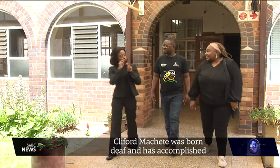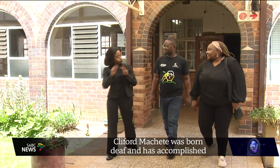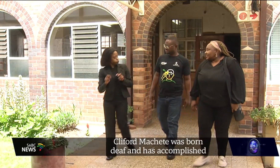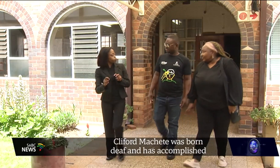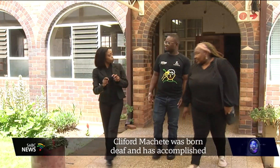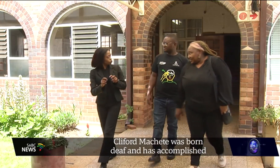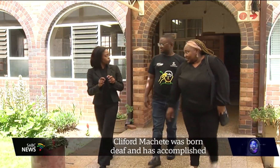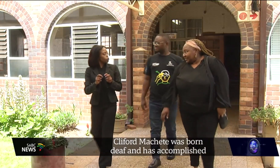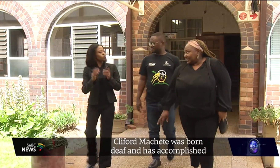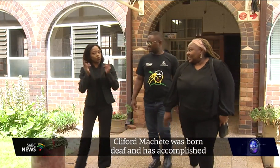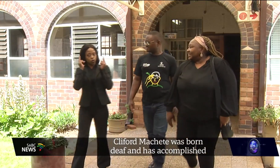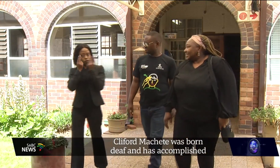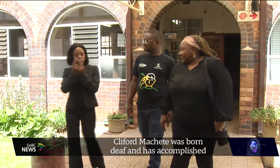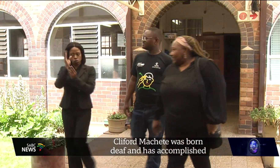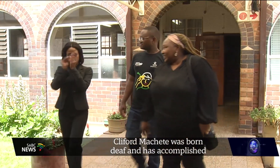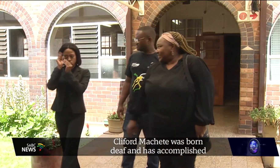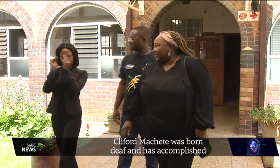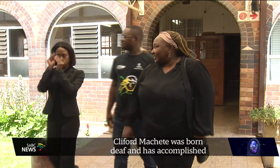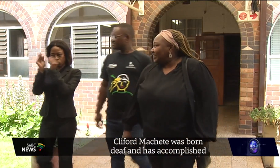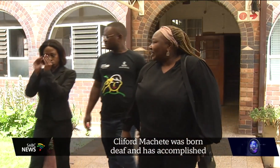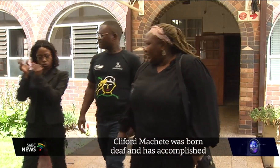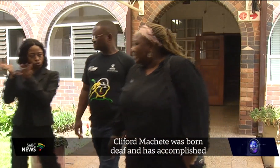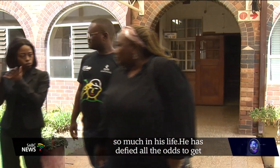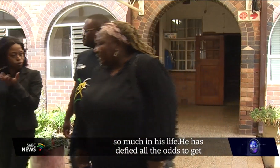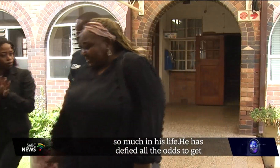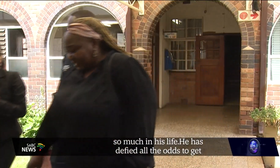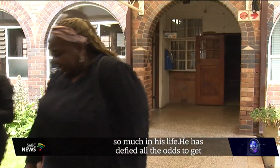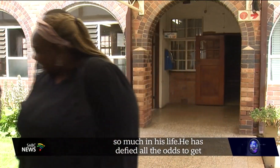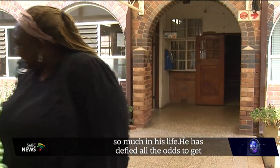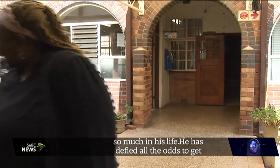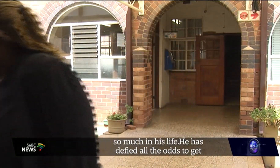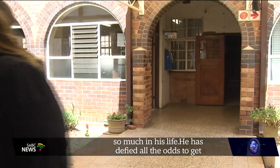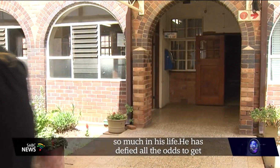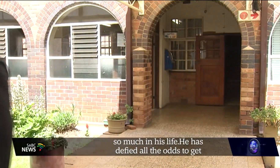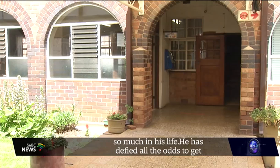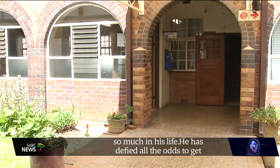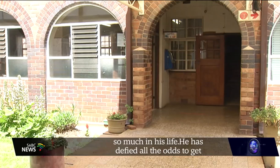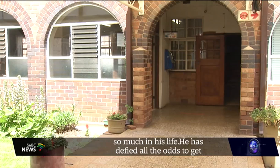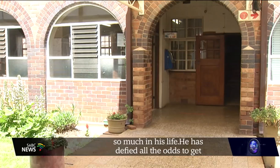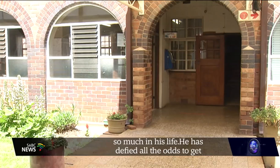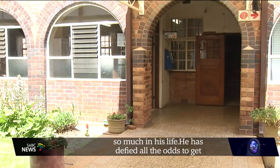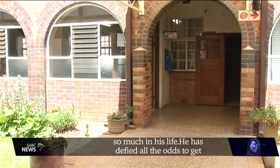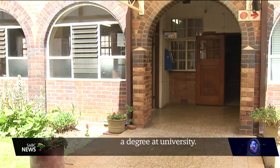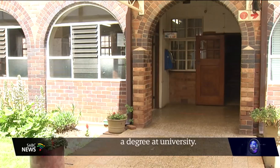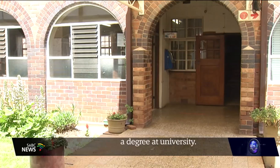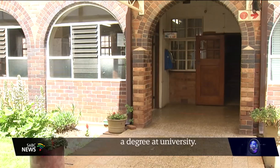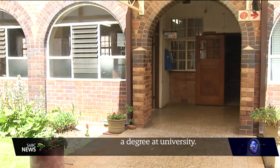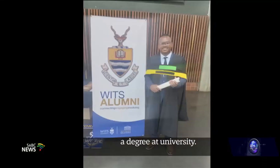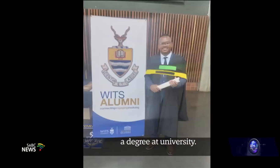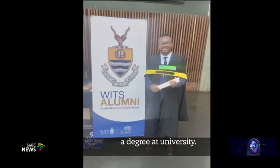Clifford Machete o tswetse e le setholo, mme o atlehile haholo bophelong. O sebeditse ka